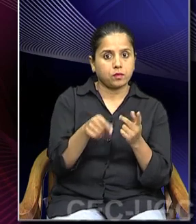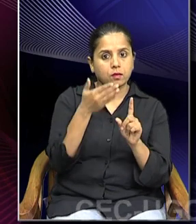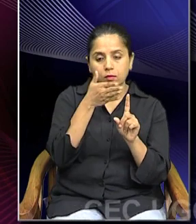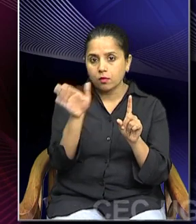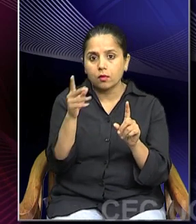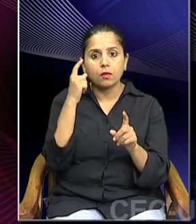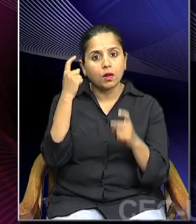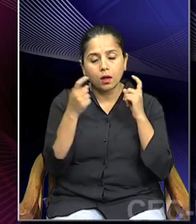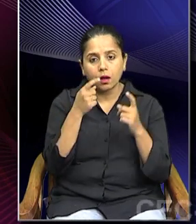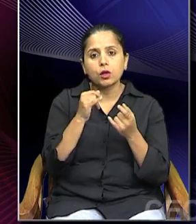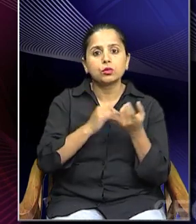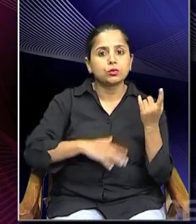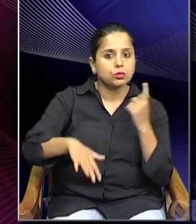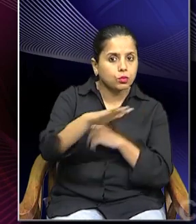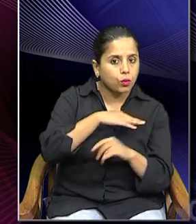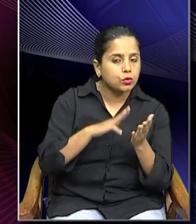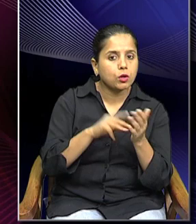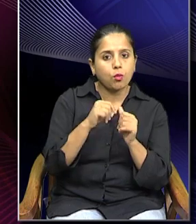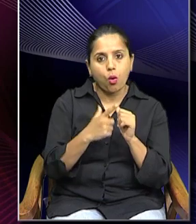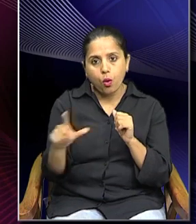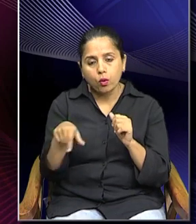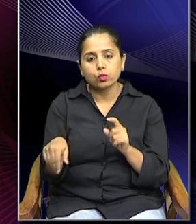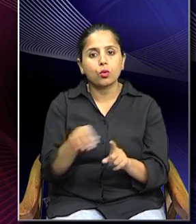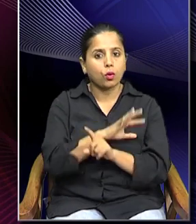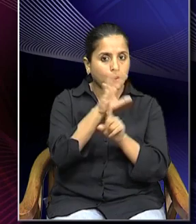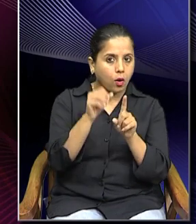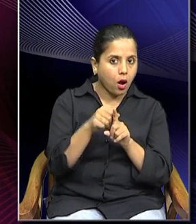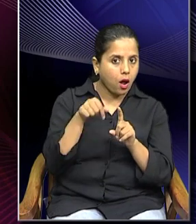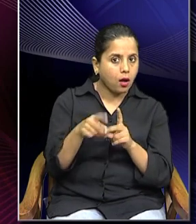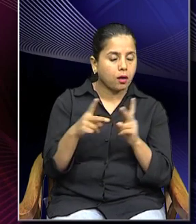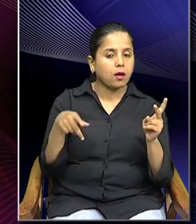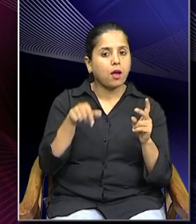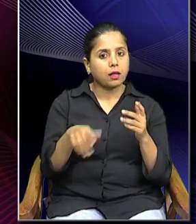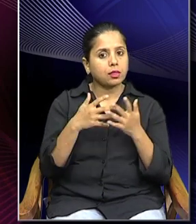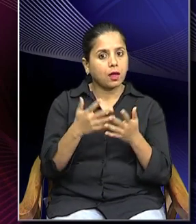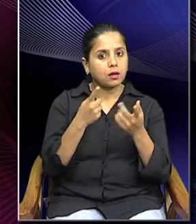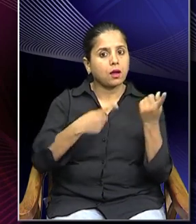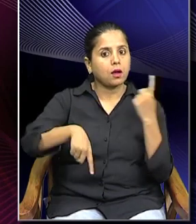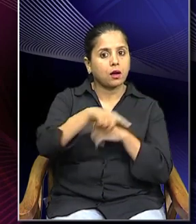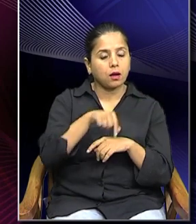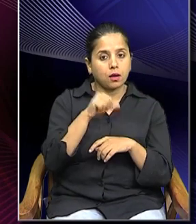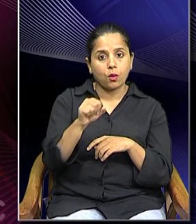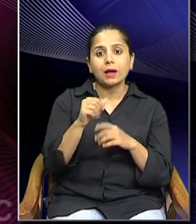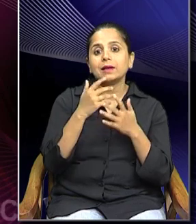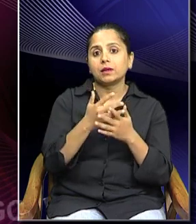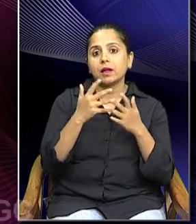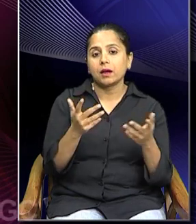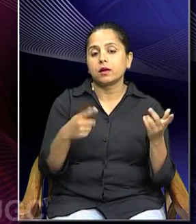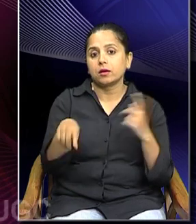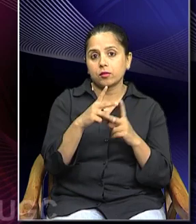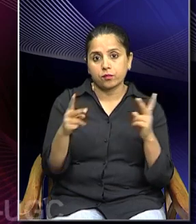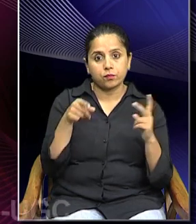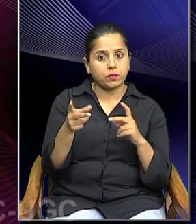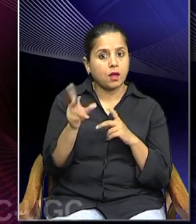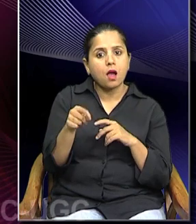destructive social, moral and cultural effects of commoditization. Commoditization